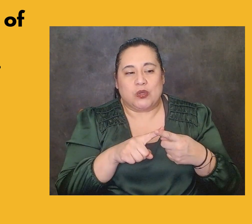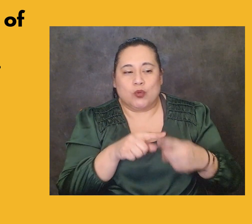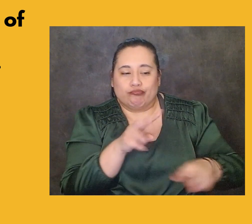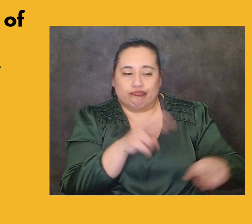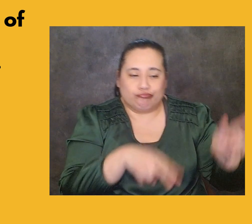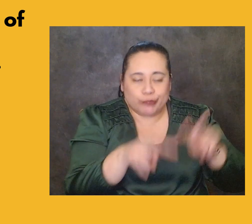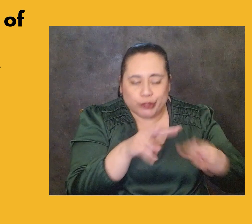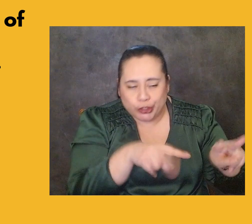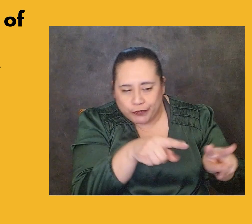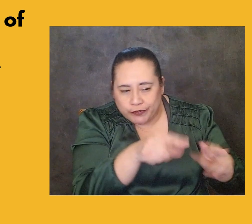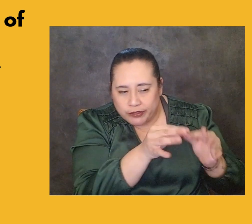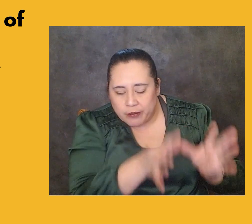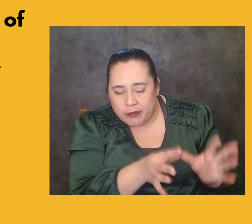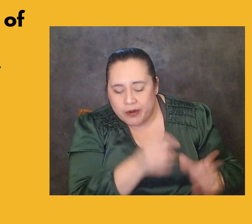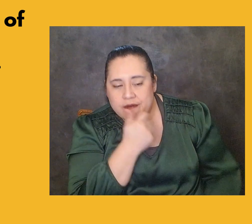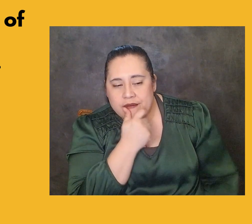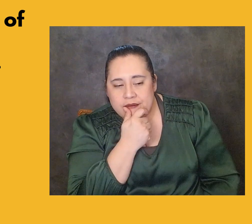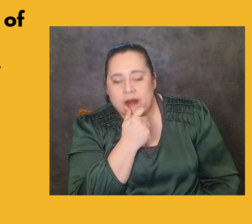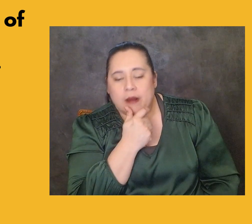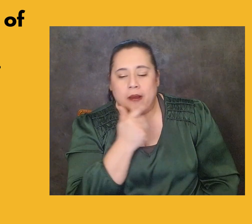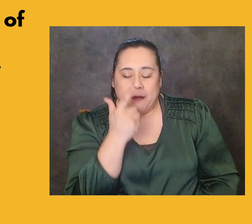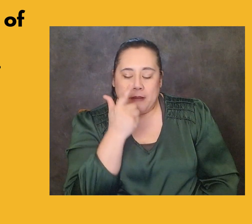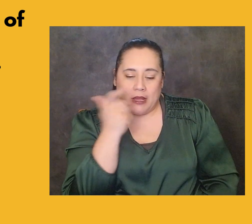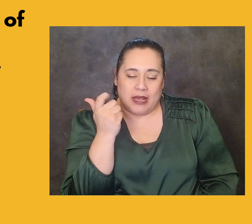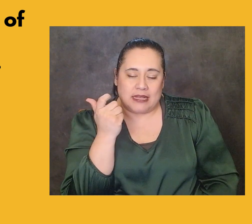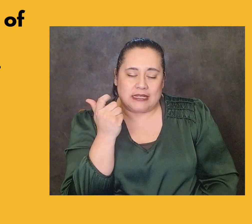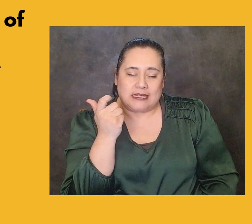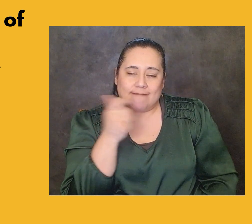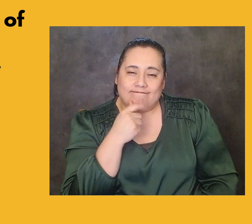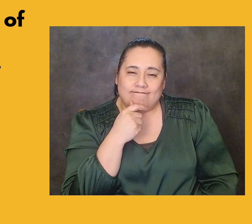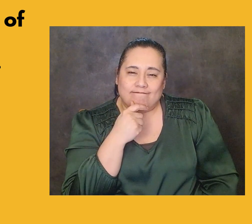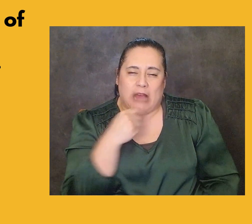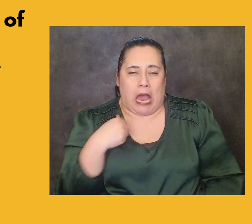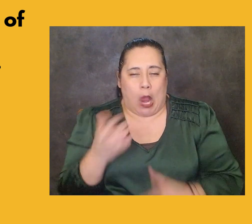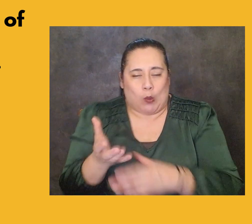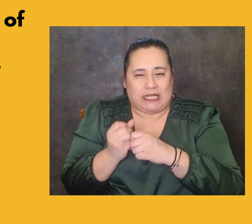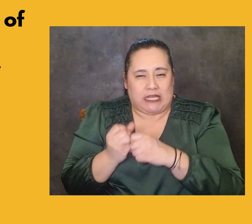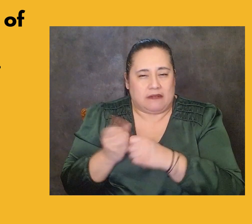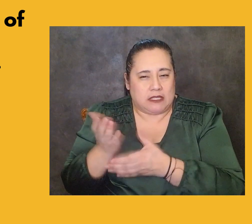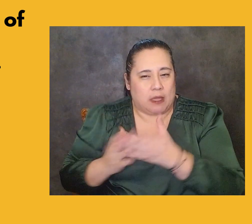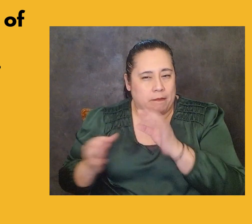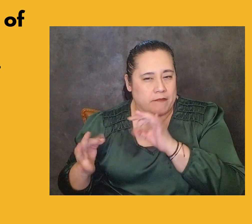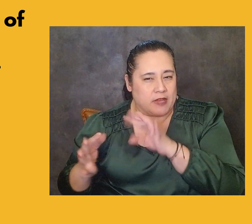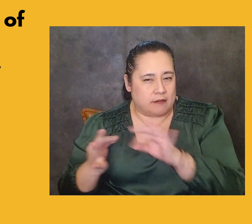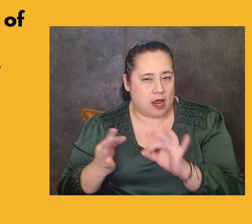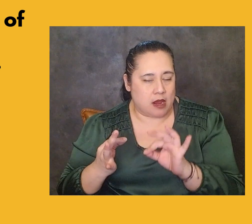also observe the interpreter because I had received some feedback